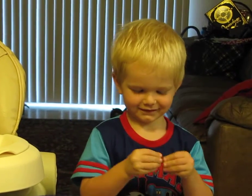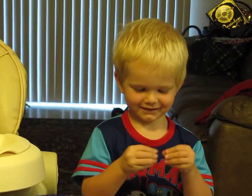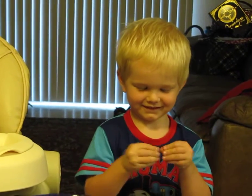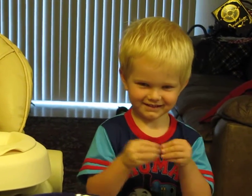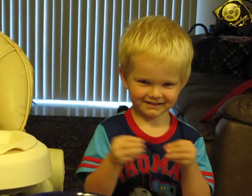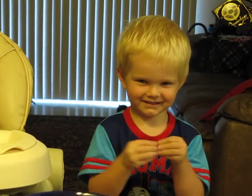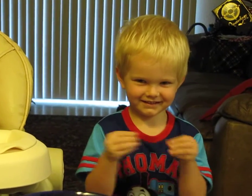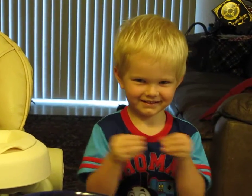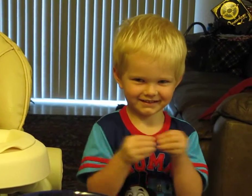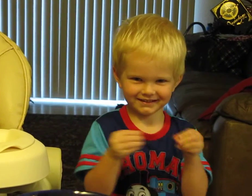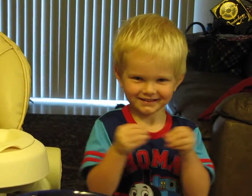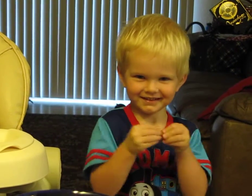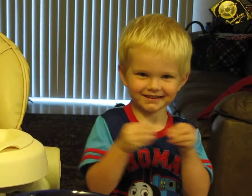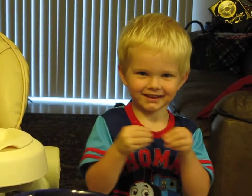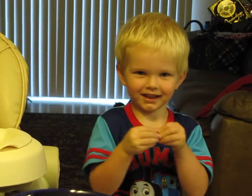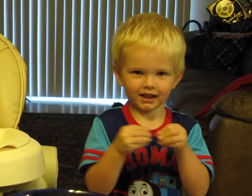Good. Do you remember how to make help?